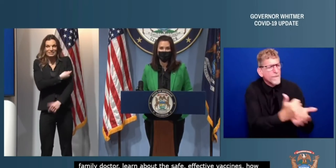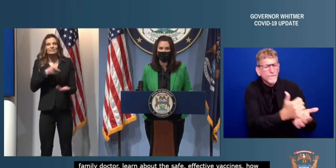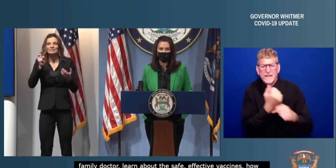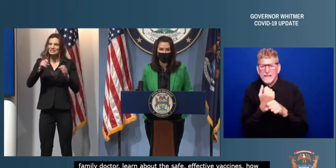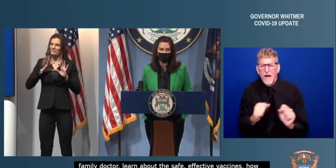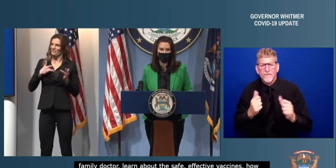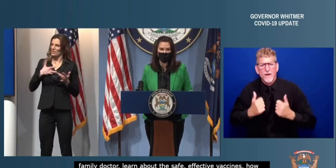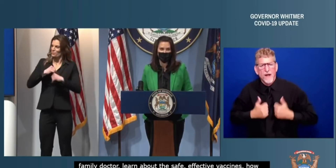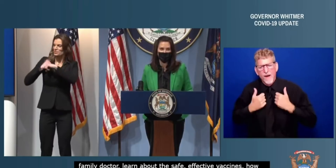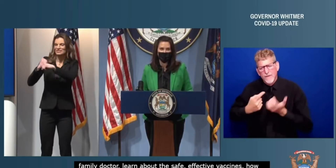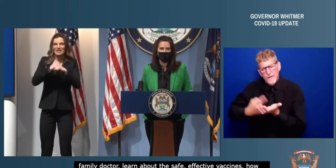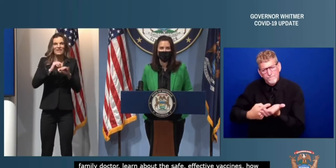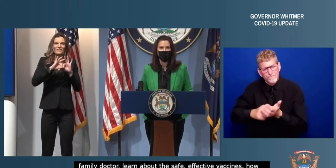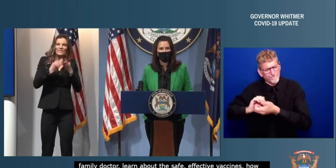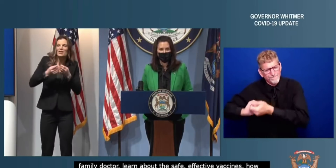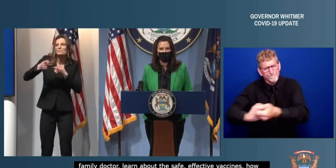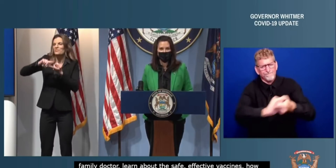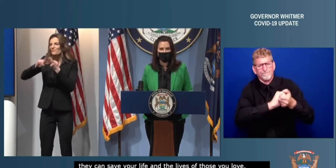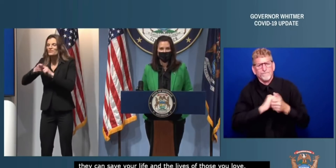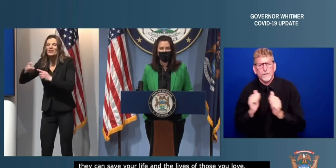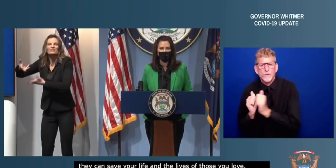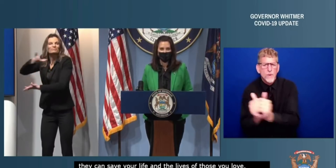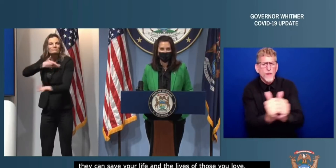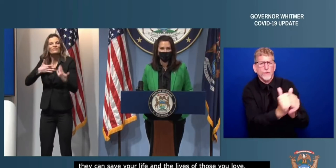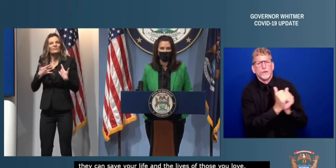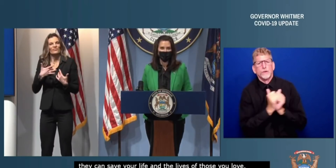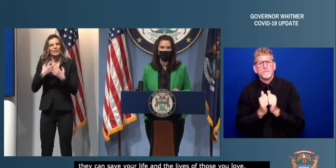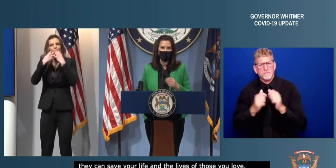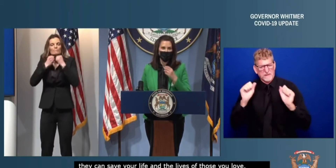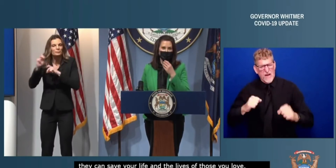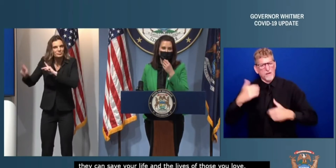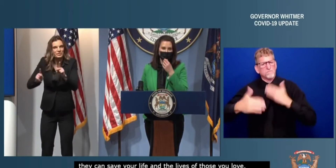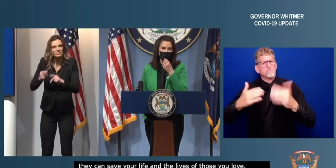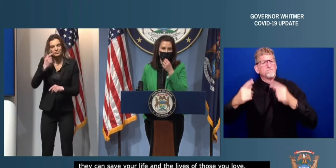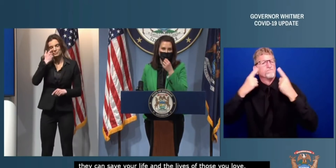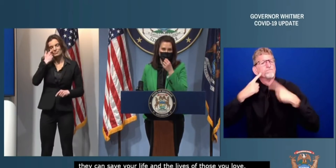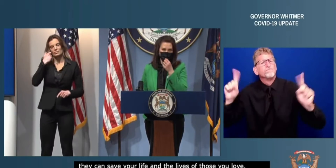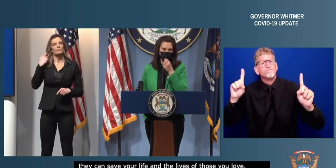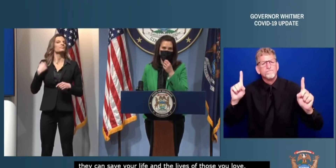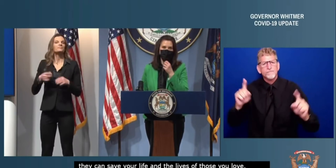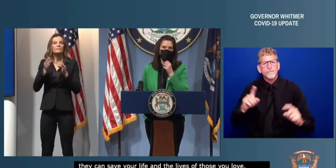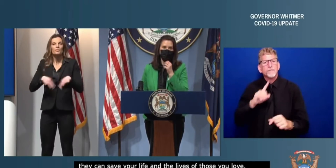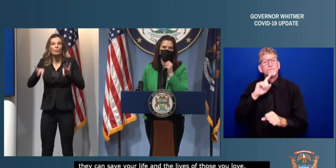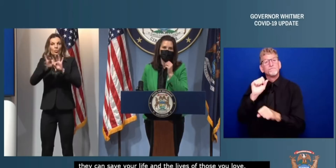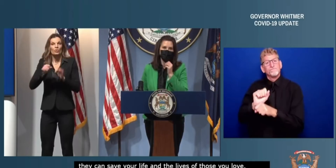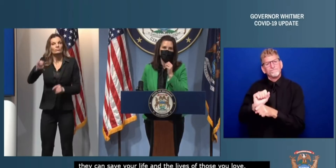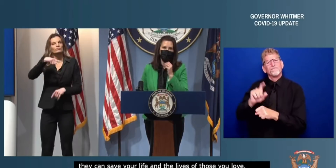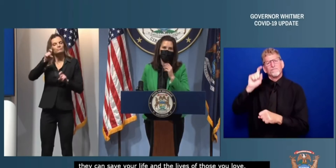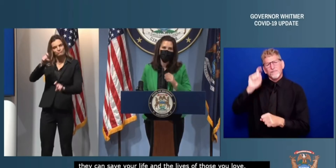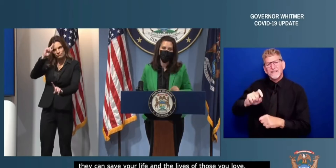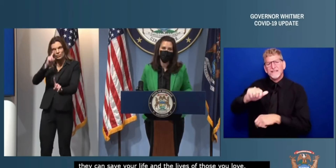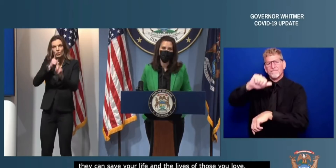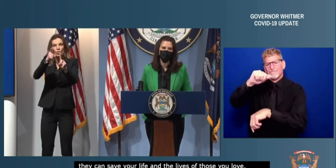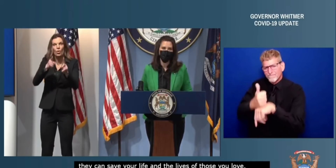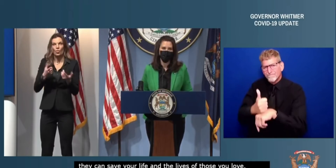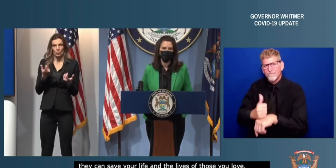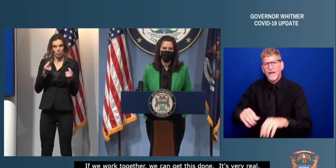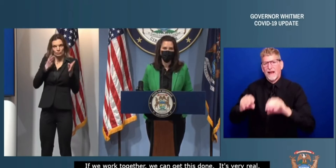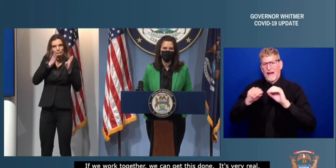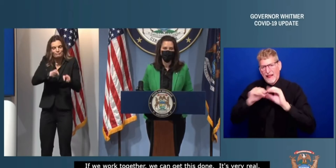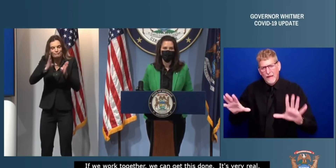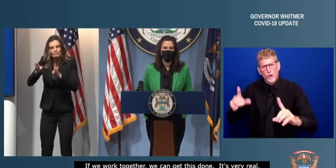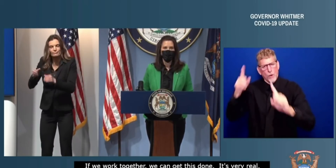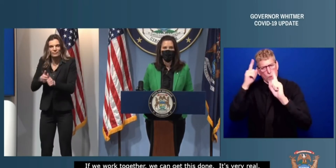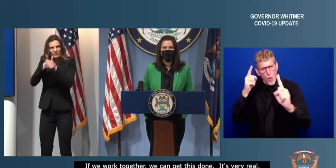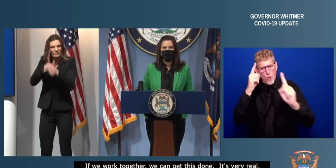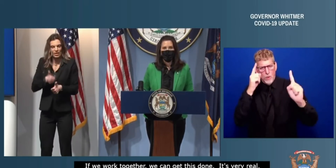It is very real. We have to have a set of clear goals to accompany every step of this